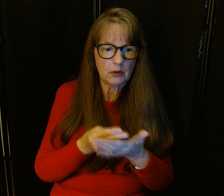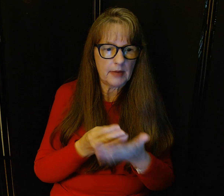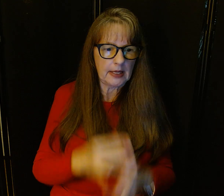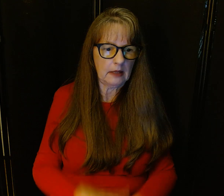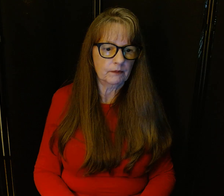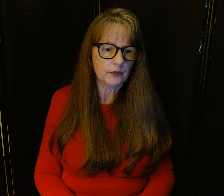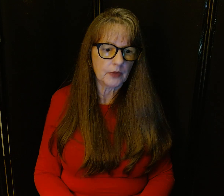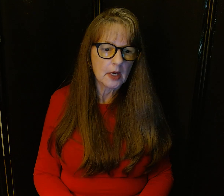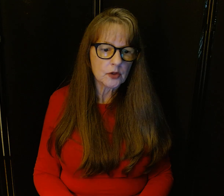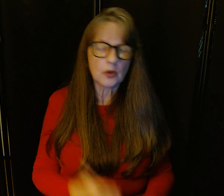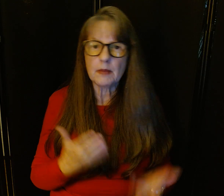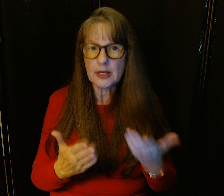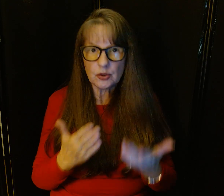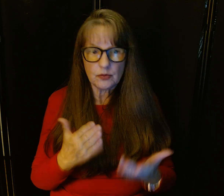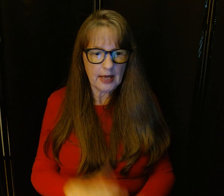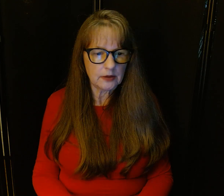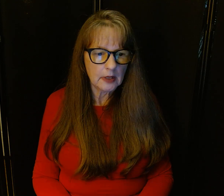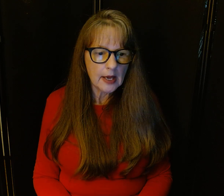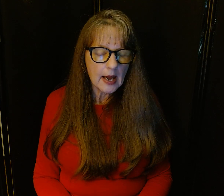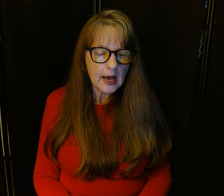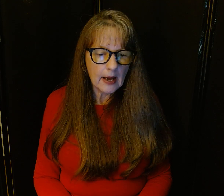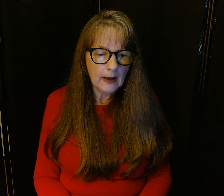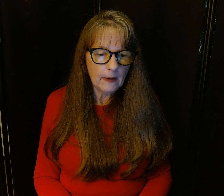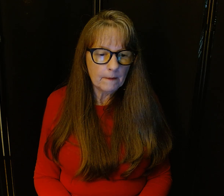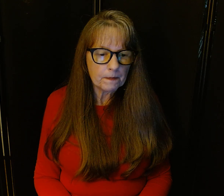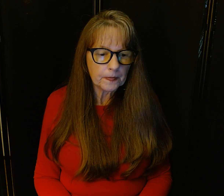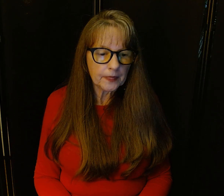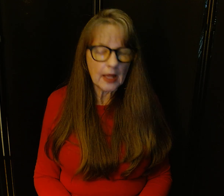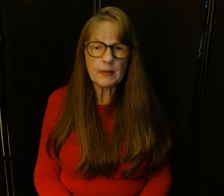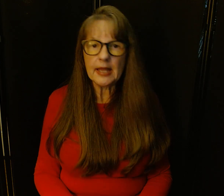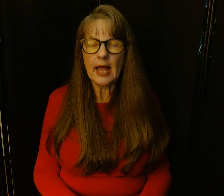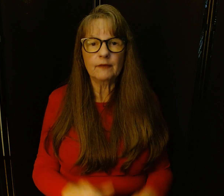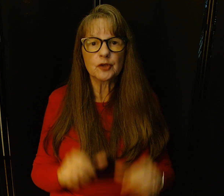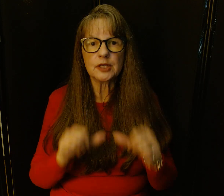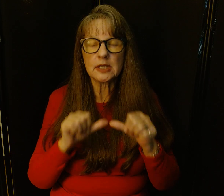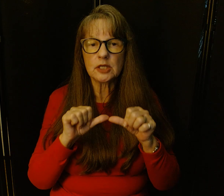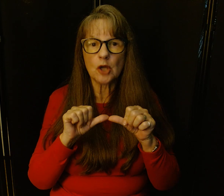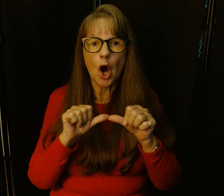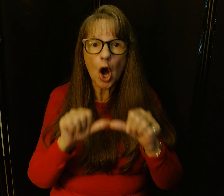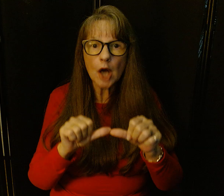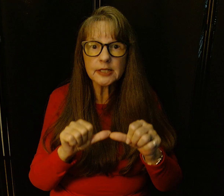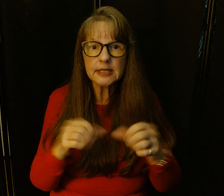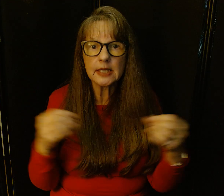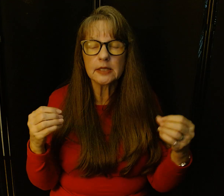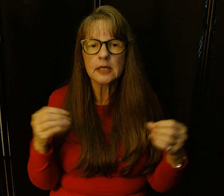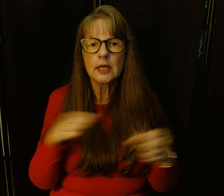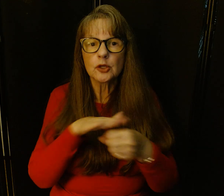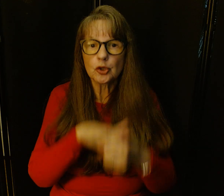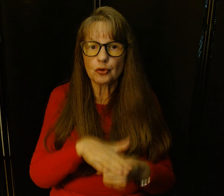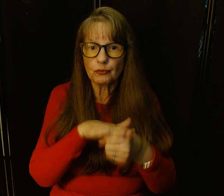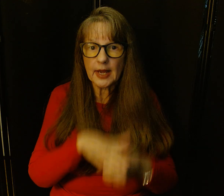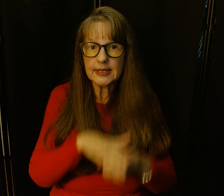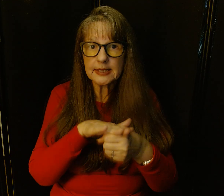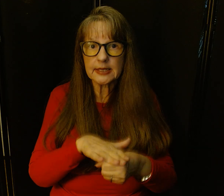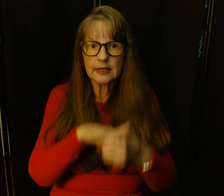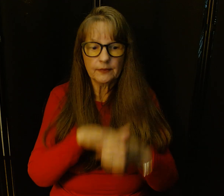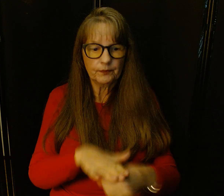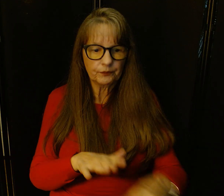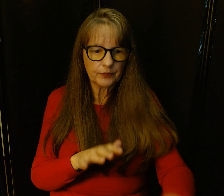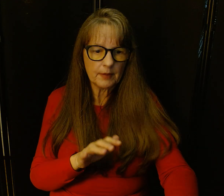money. So they may do that. They may have just this constant stress. My